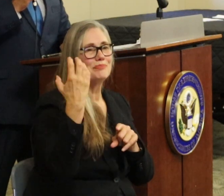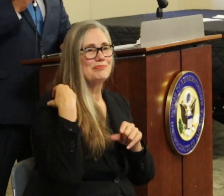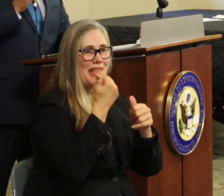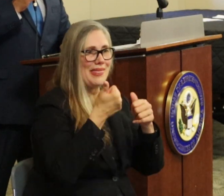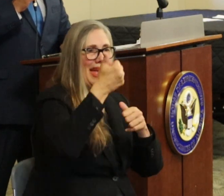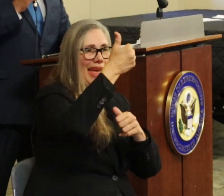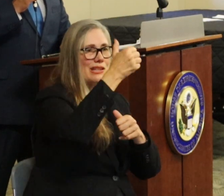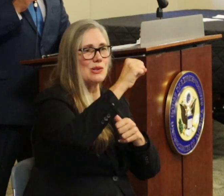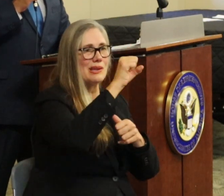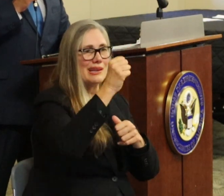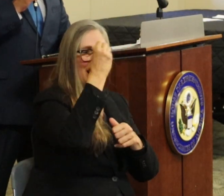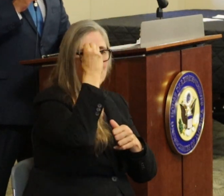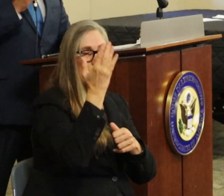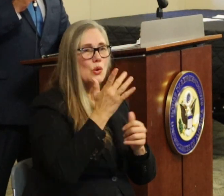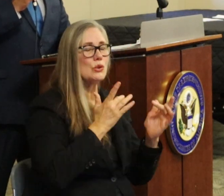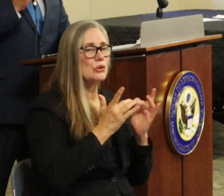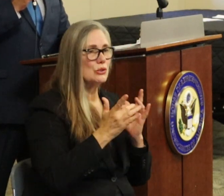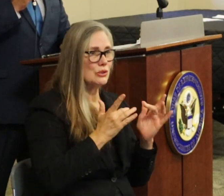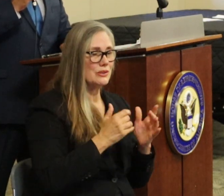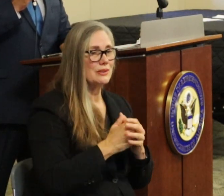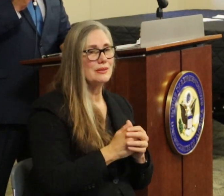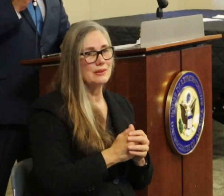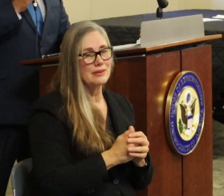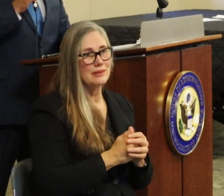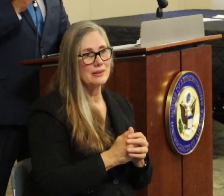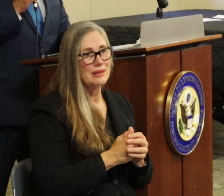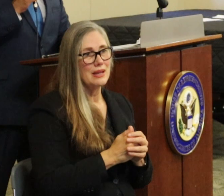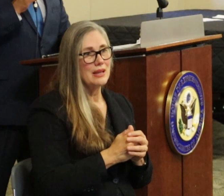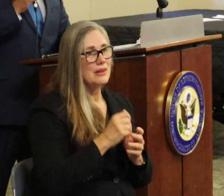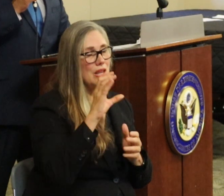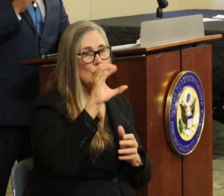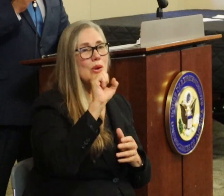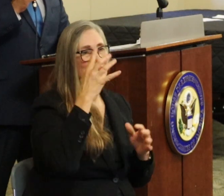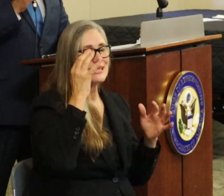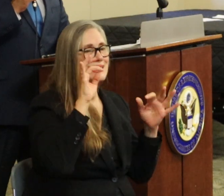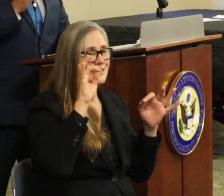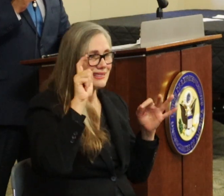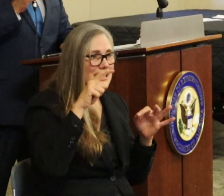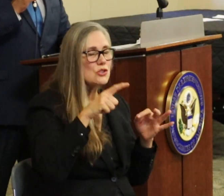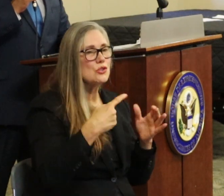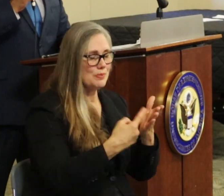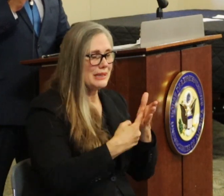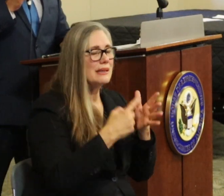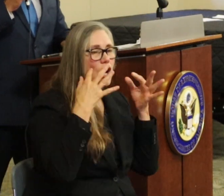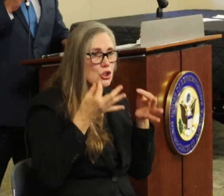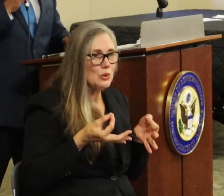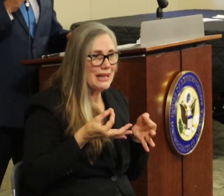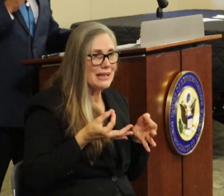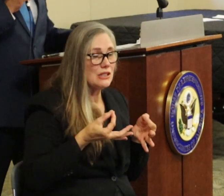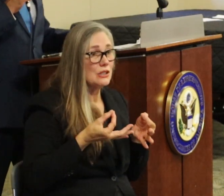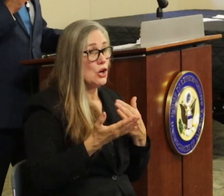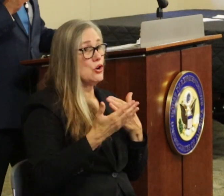and let him know of your concern and the fact that your case needs to be adjudicated. Please, thank you. Okay, remind me of